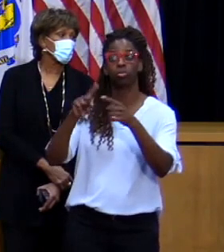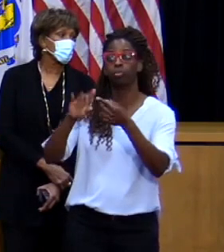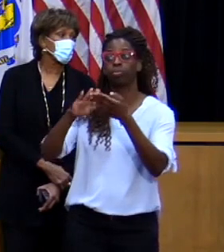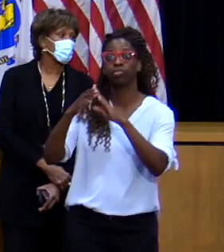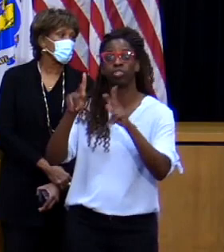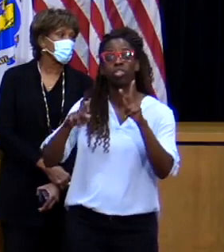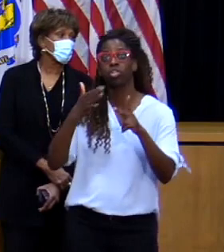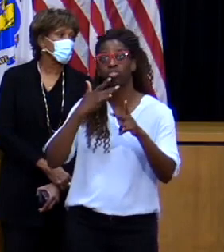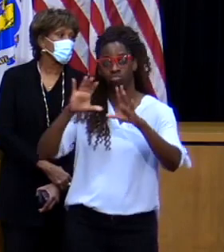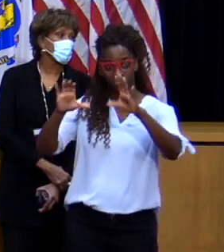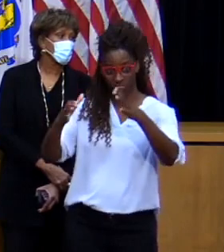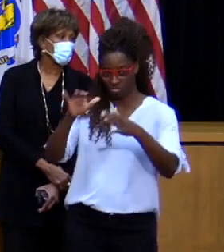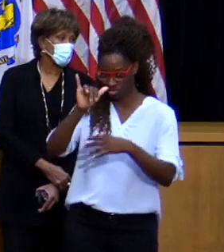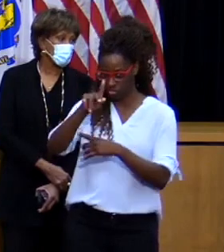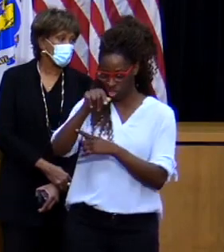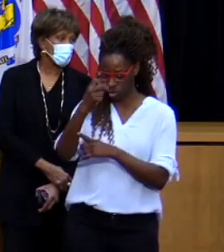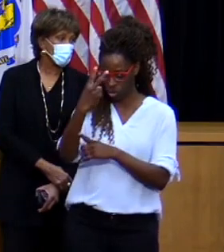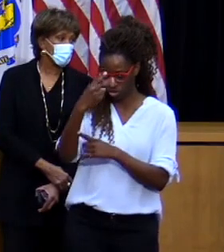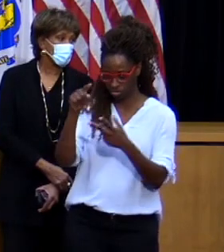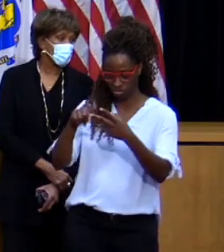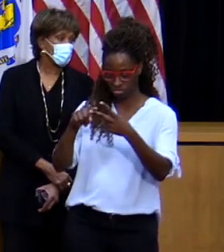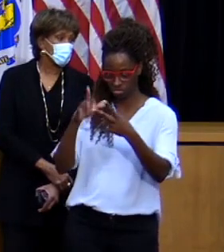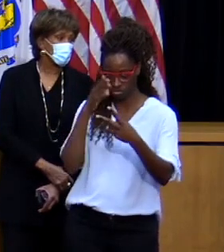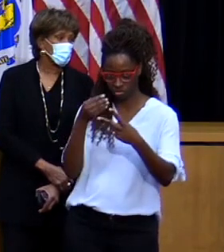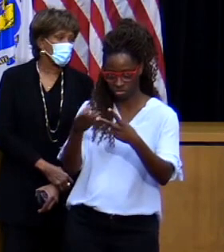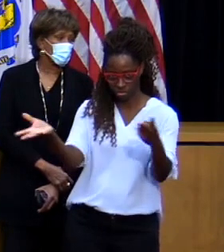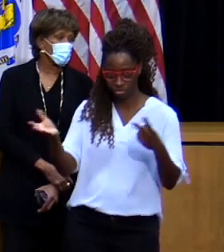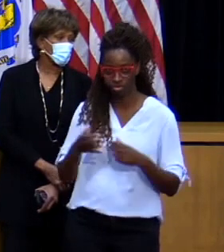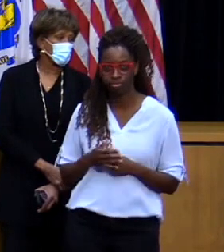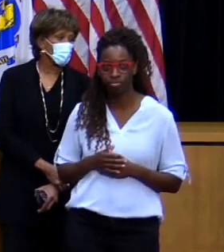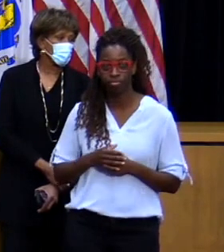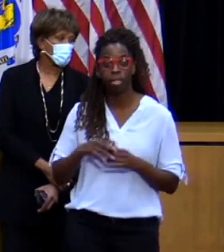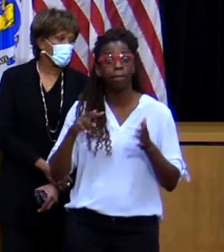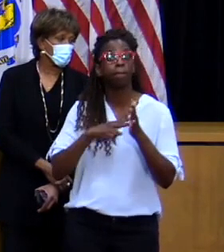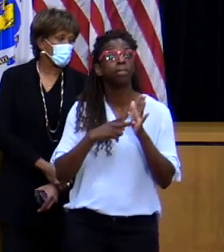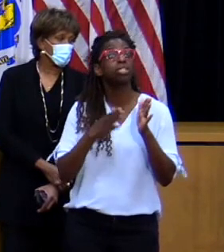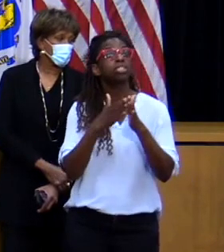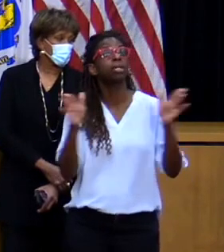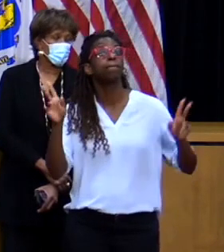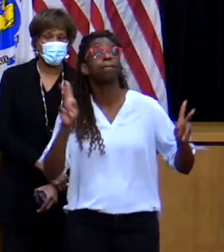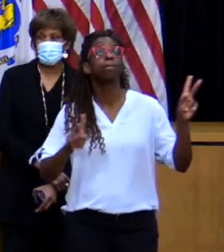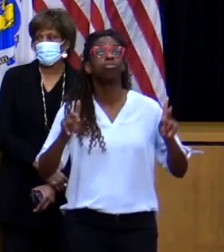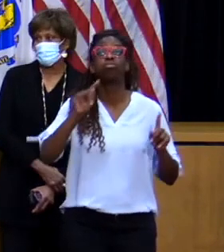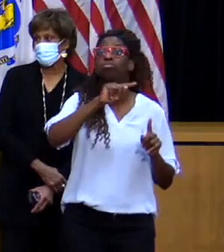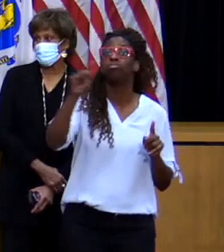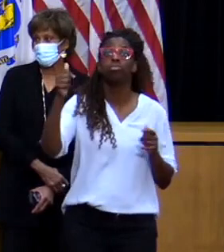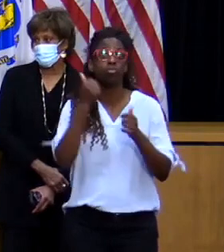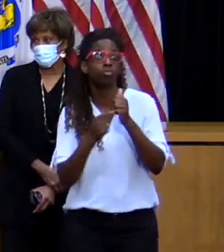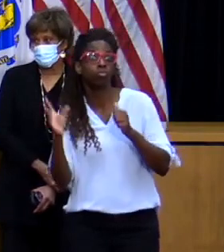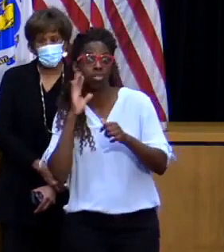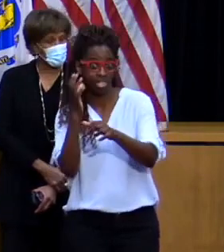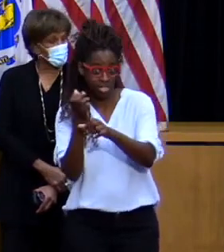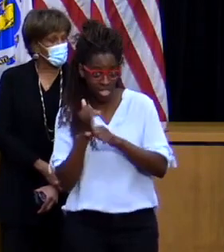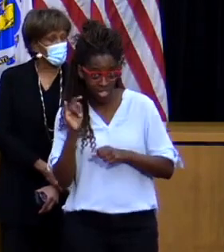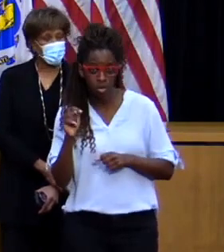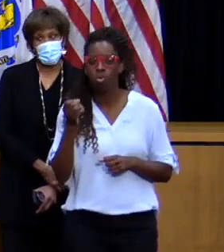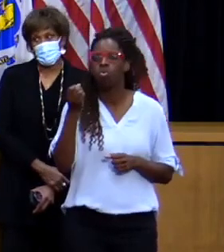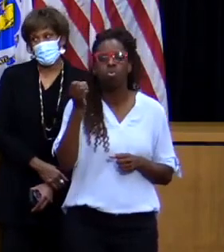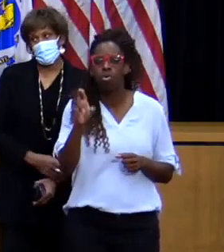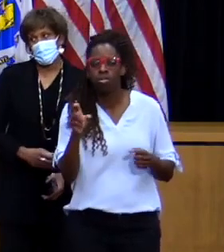as general public distribution that would happen between April and June, or when in the process is that going